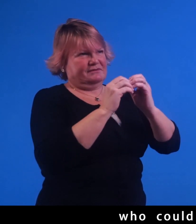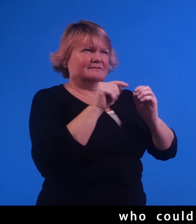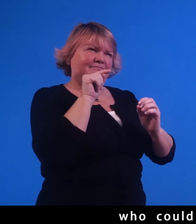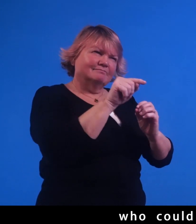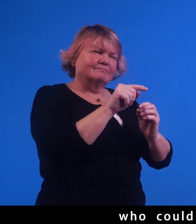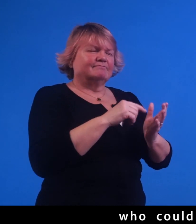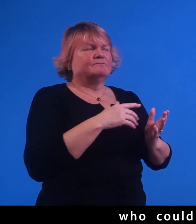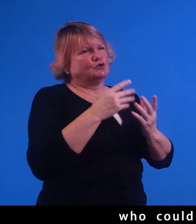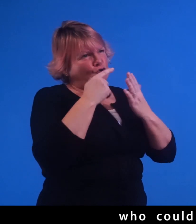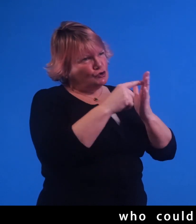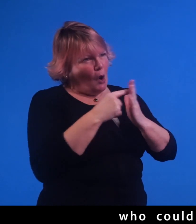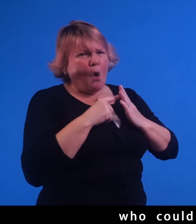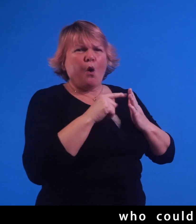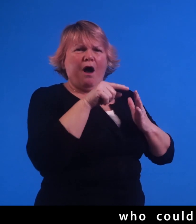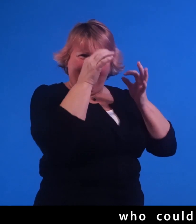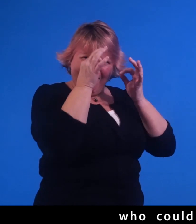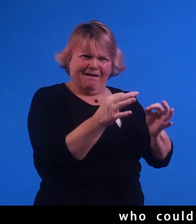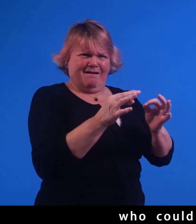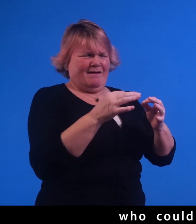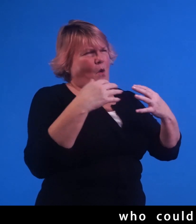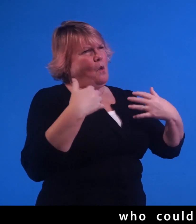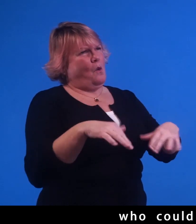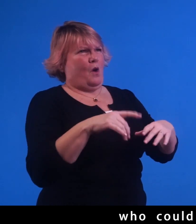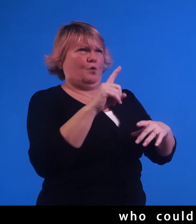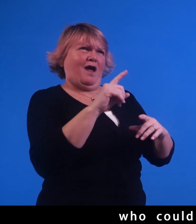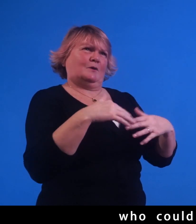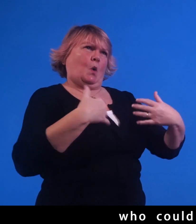encompass all the attributes into one grandiose formation.